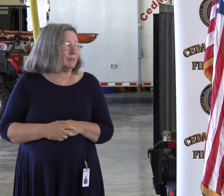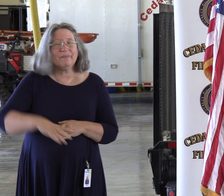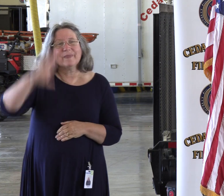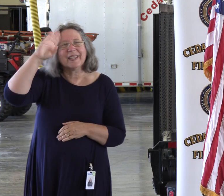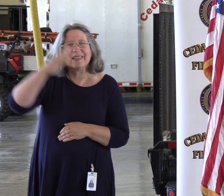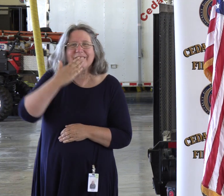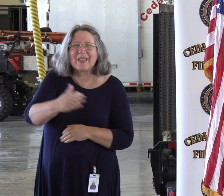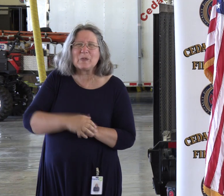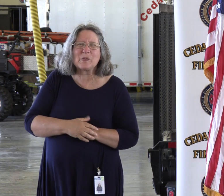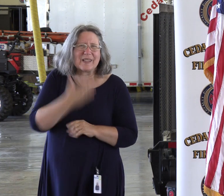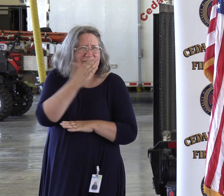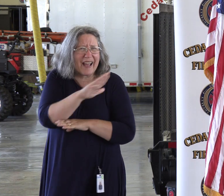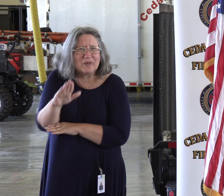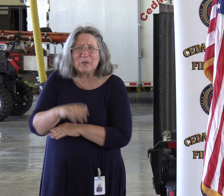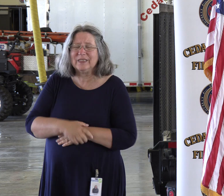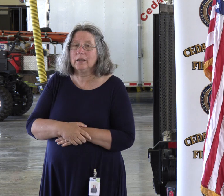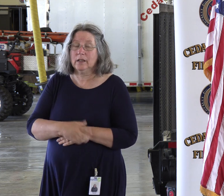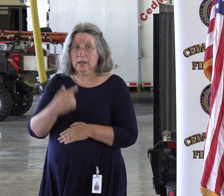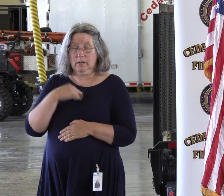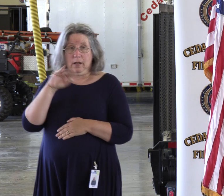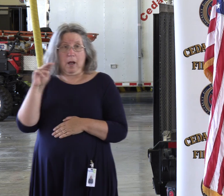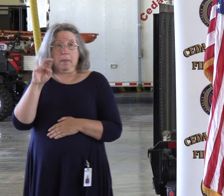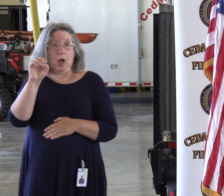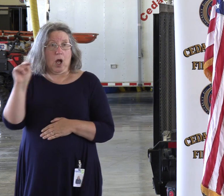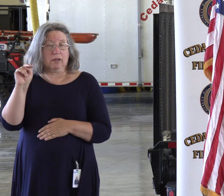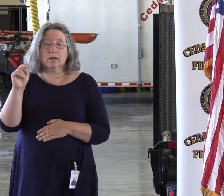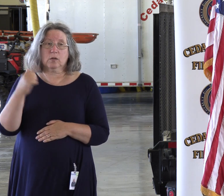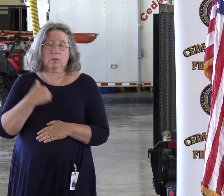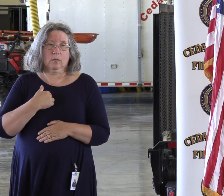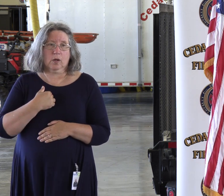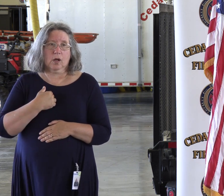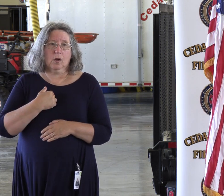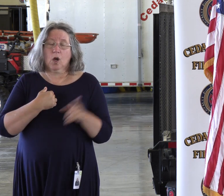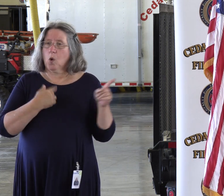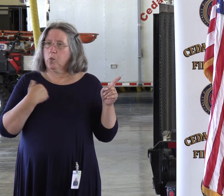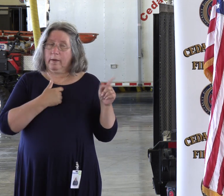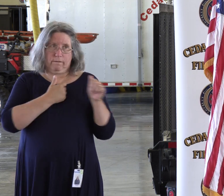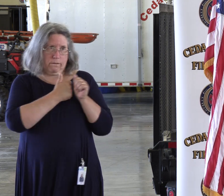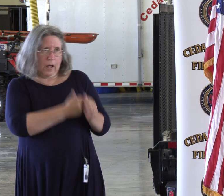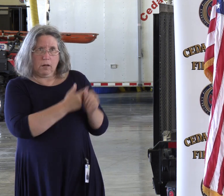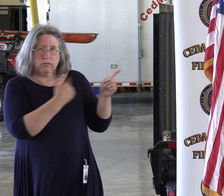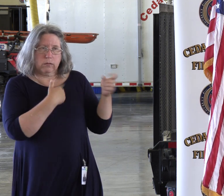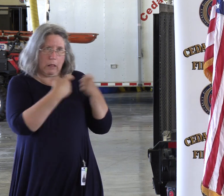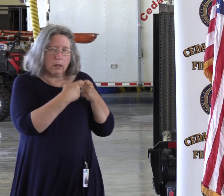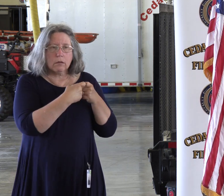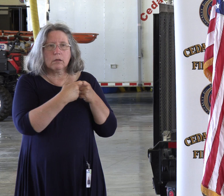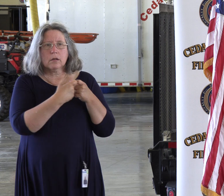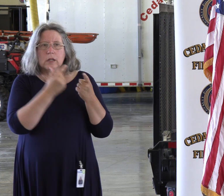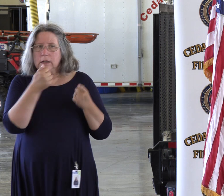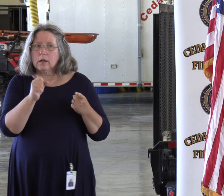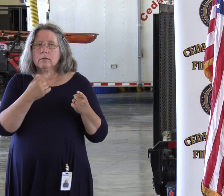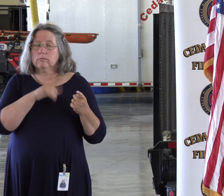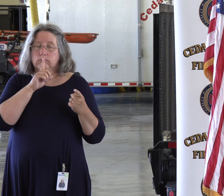Thank you, and good afternoon. IMON follows closely behind the work of the power companies, similar to today's